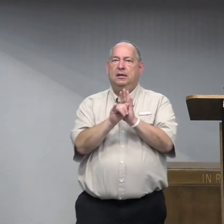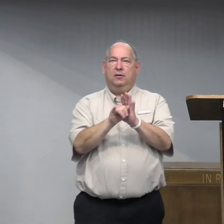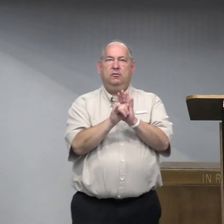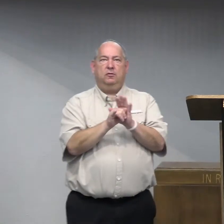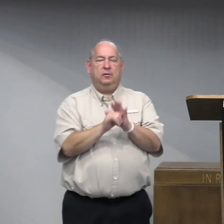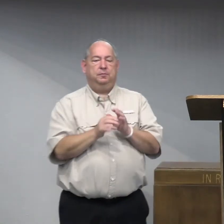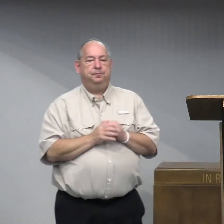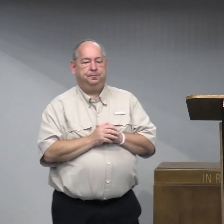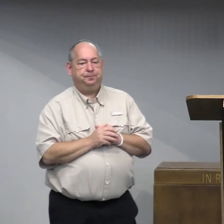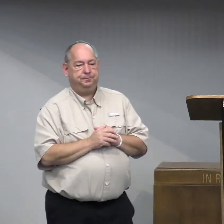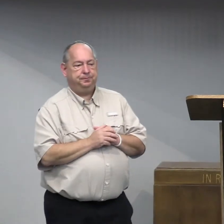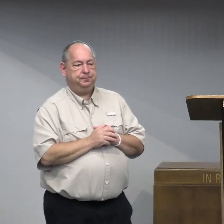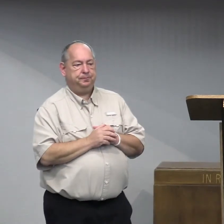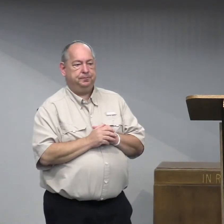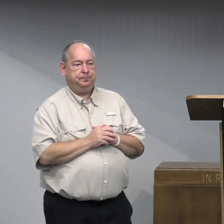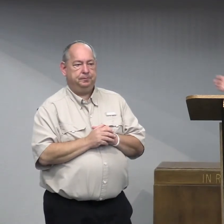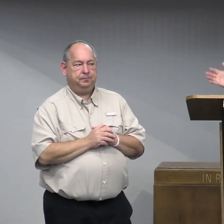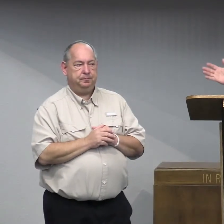illustration.